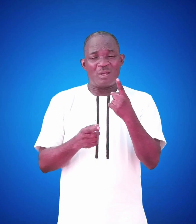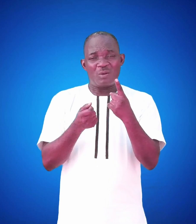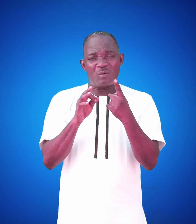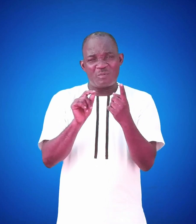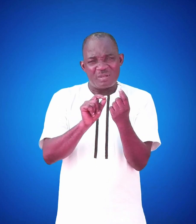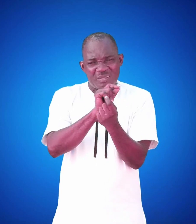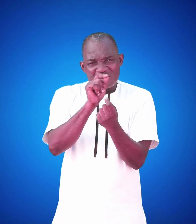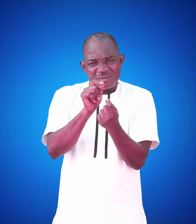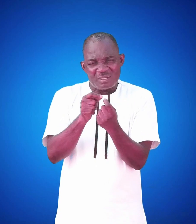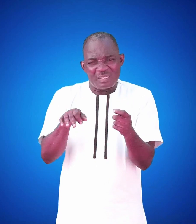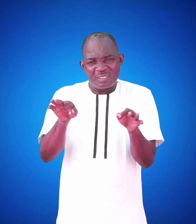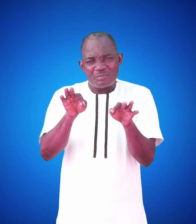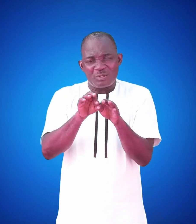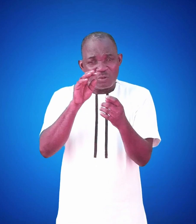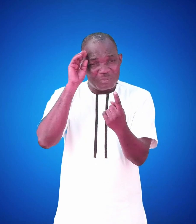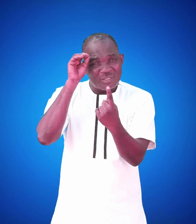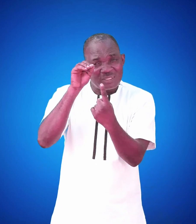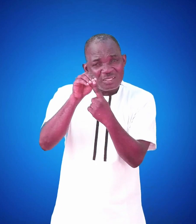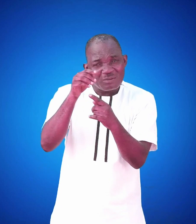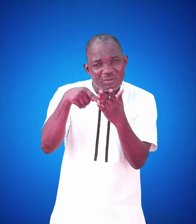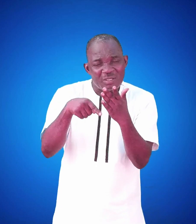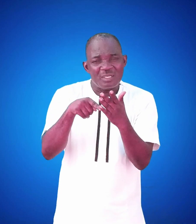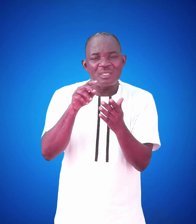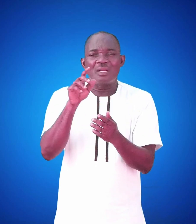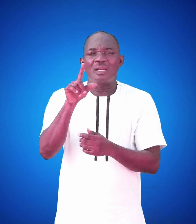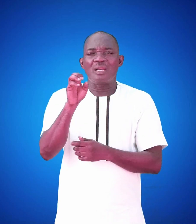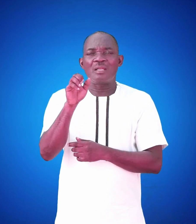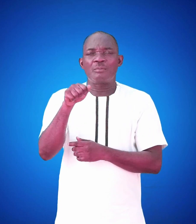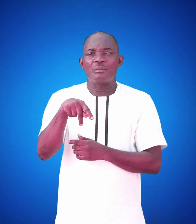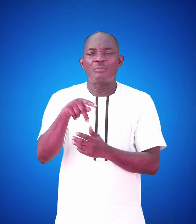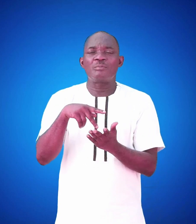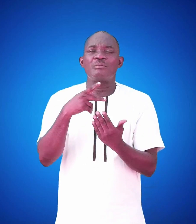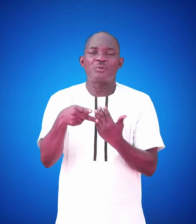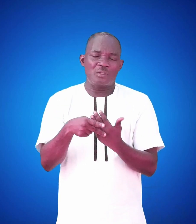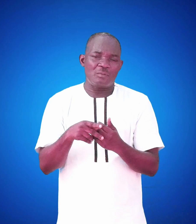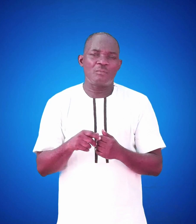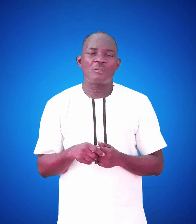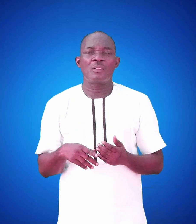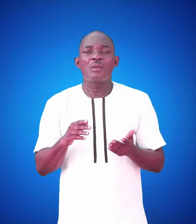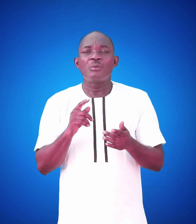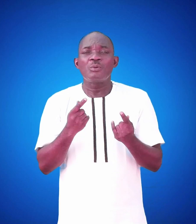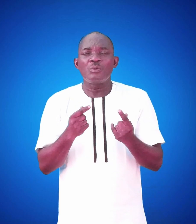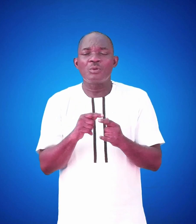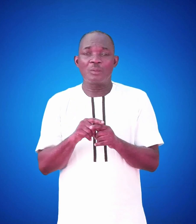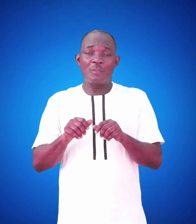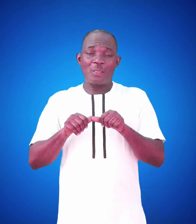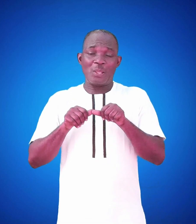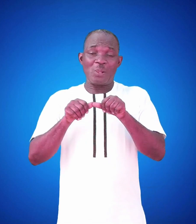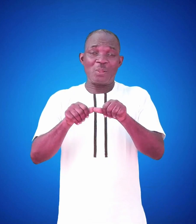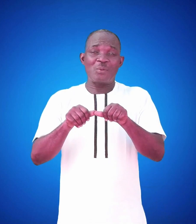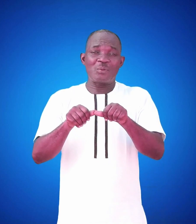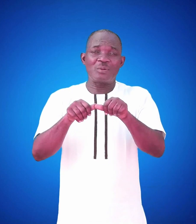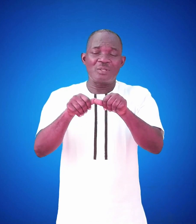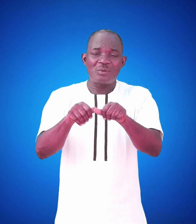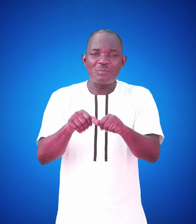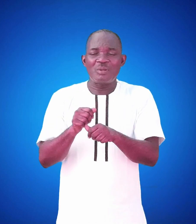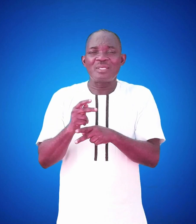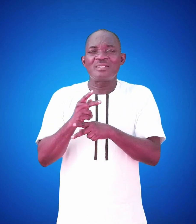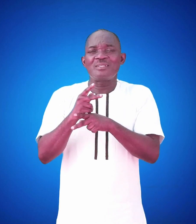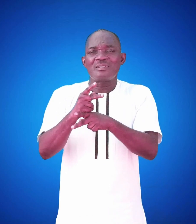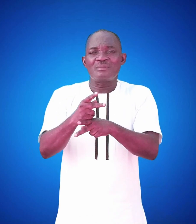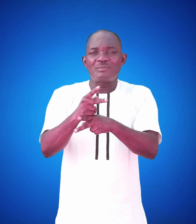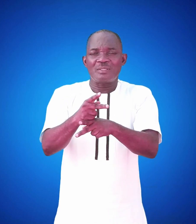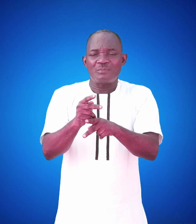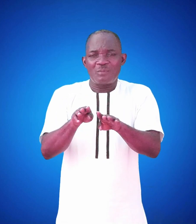the key objectives of the LEAP program is to continuously maintain